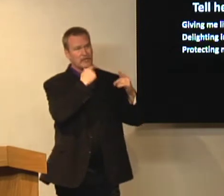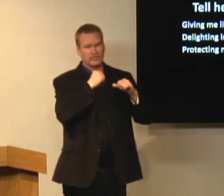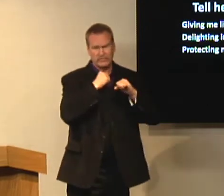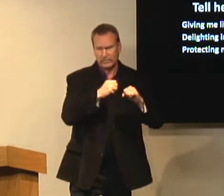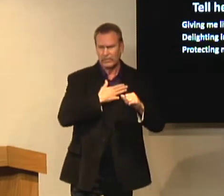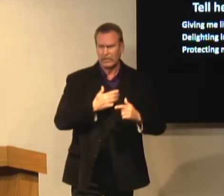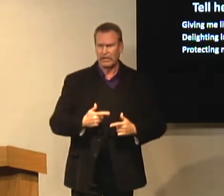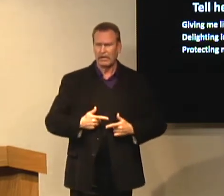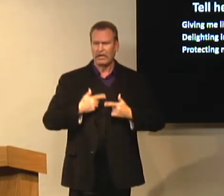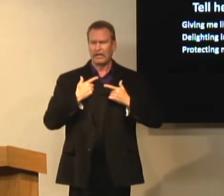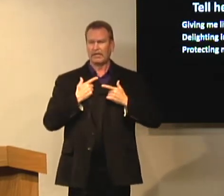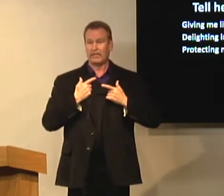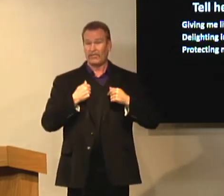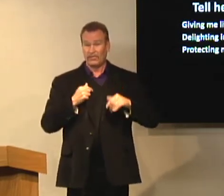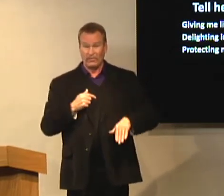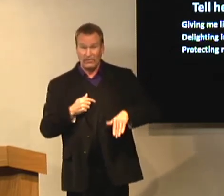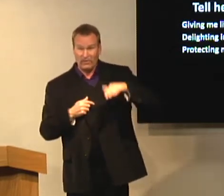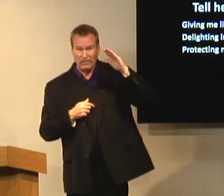And thank your mother for protecting your life.